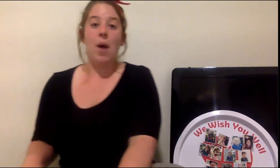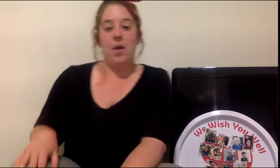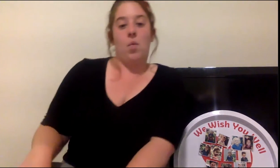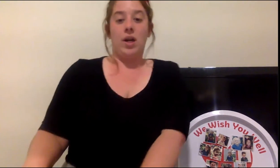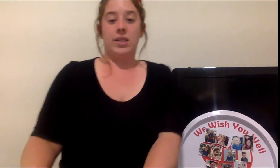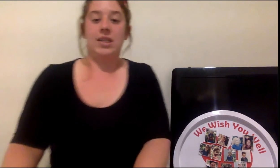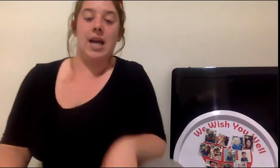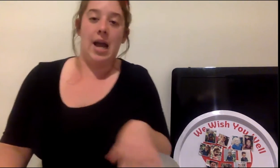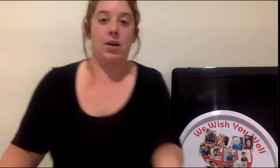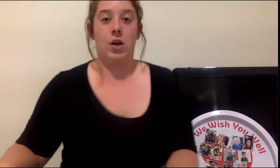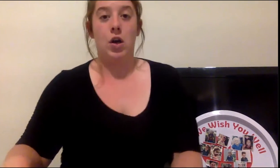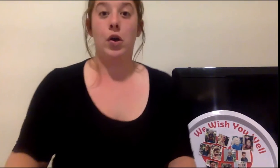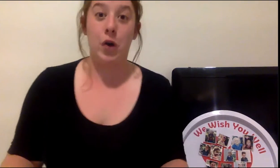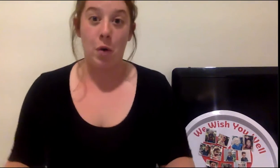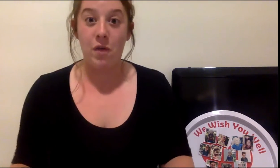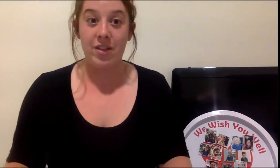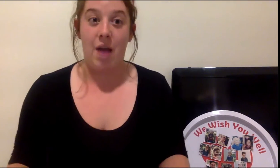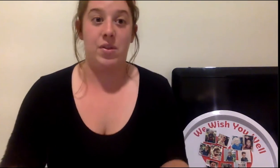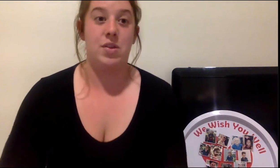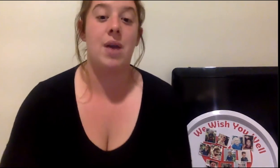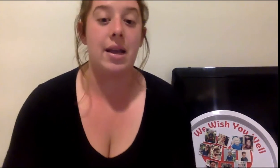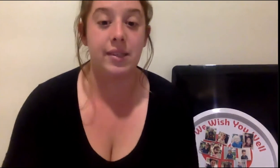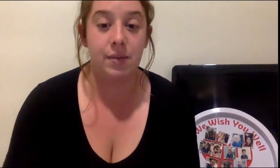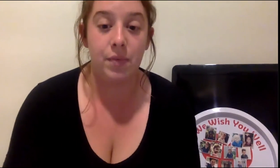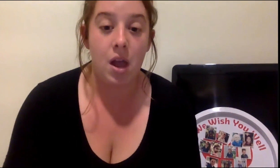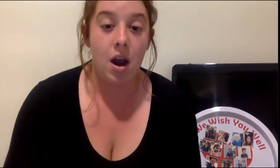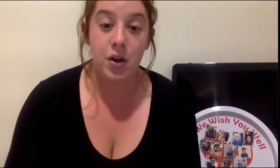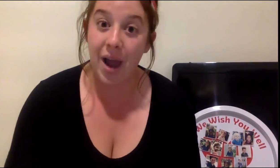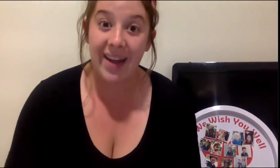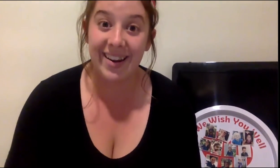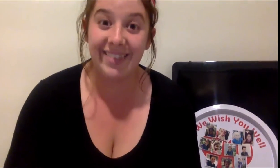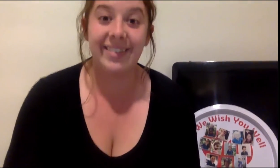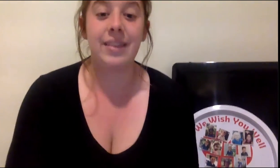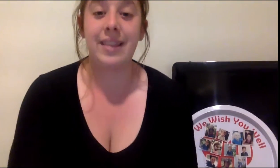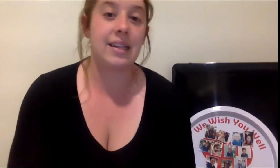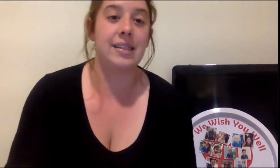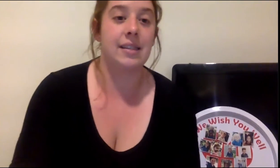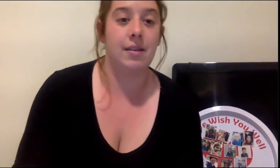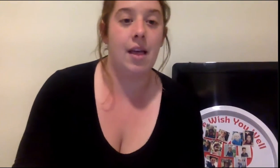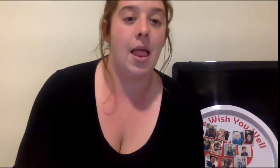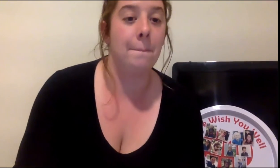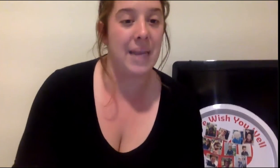I want to go over that with you guys. Are you ready? Let's